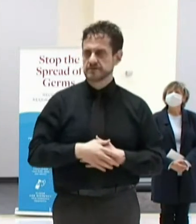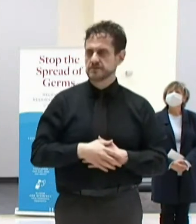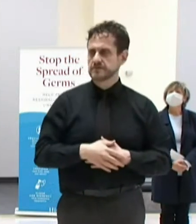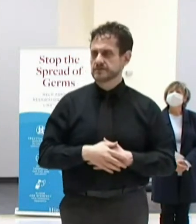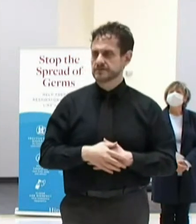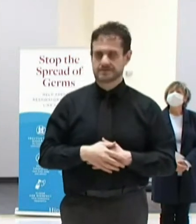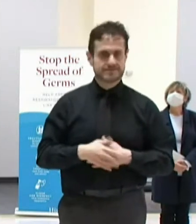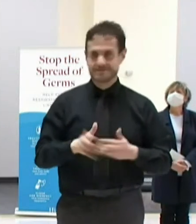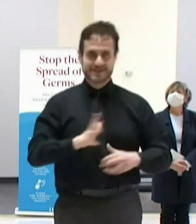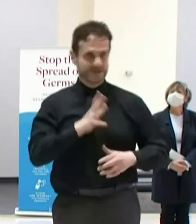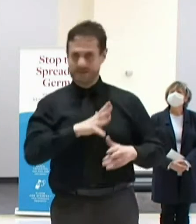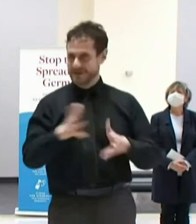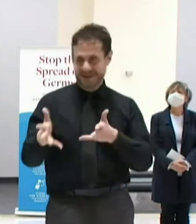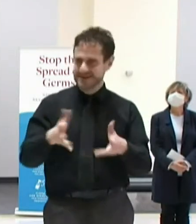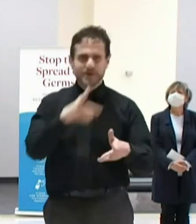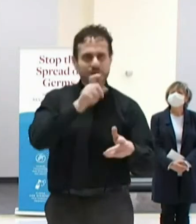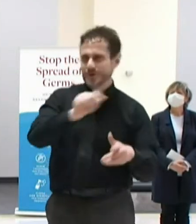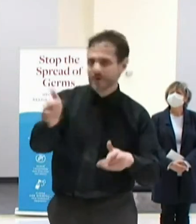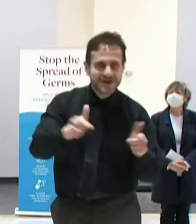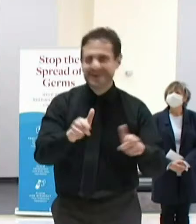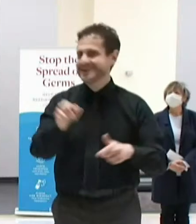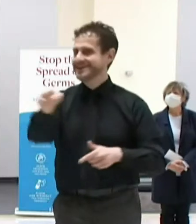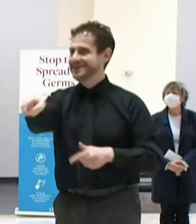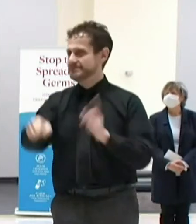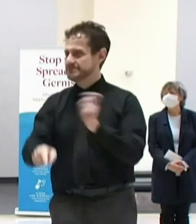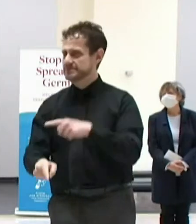You're so polite.